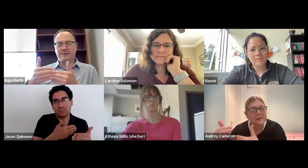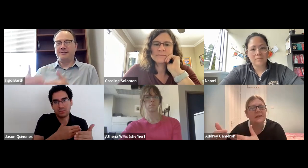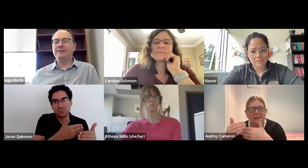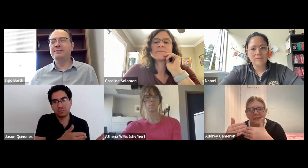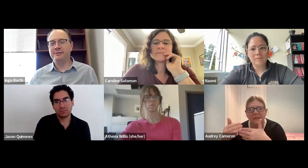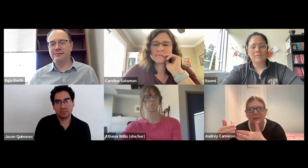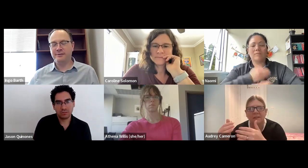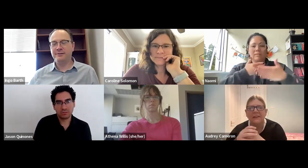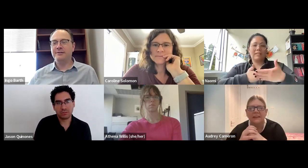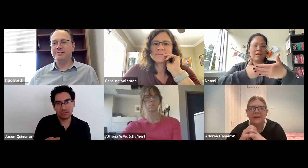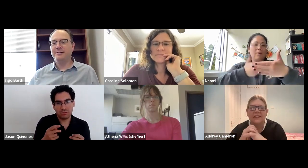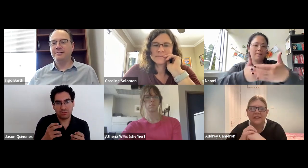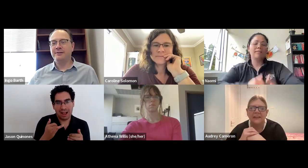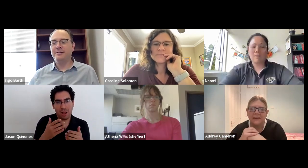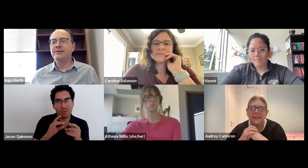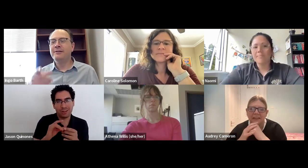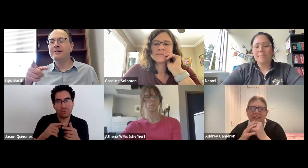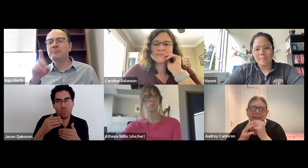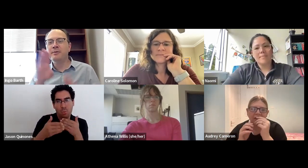typically represent sequence.